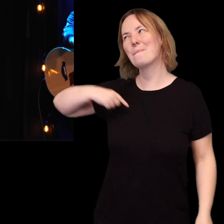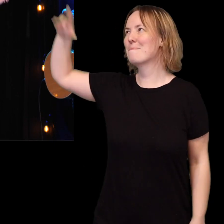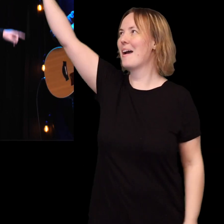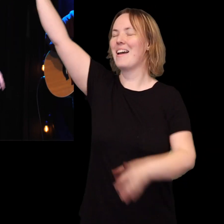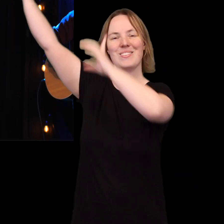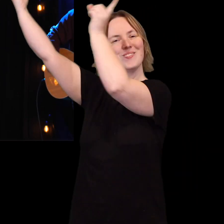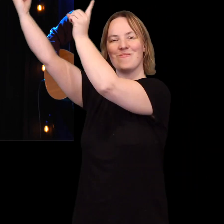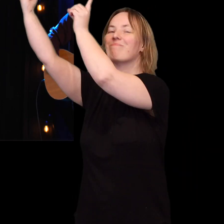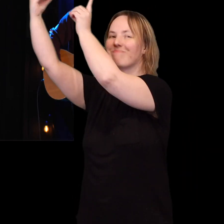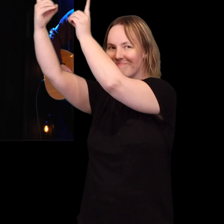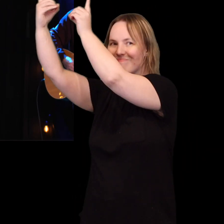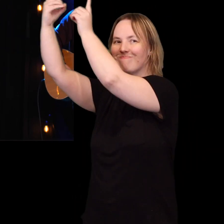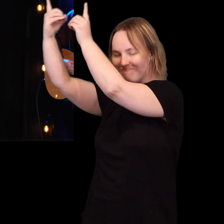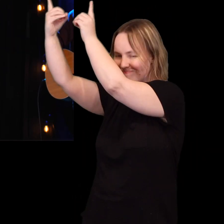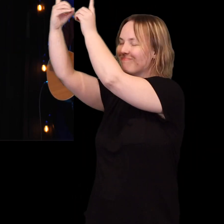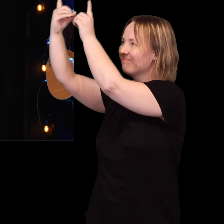tomb till I met